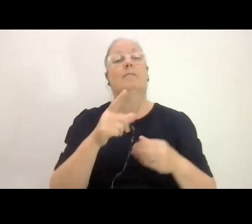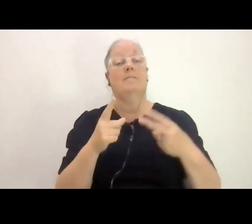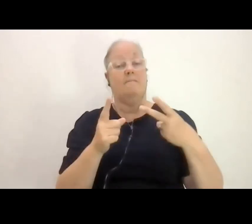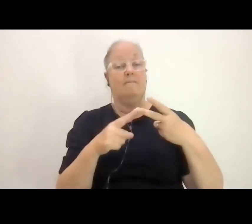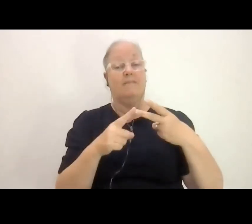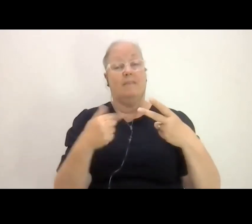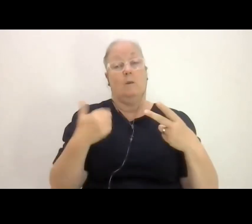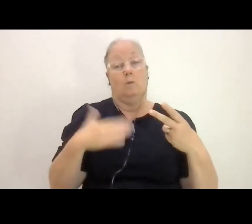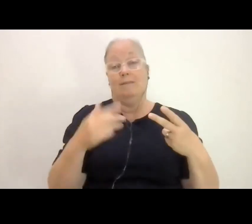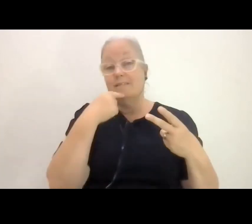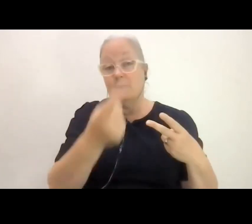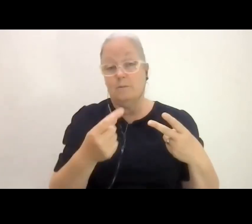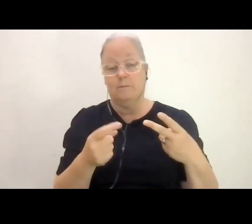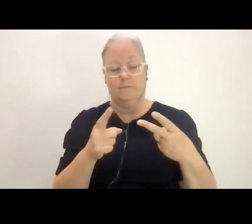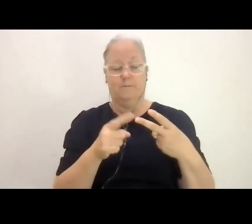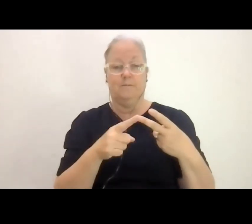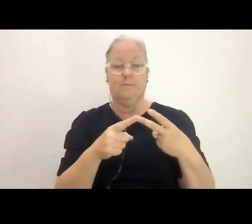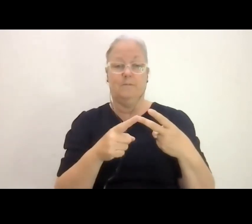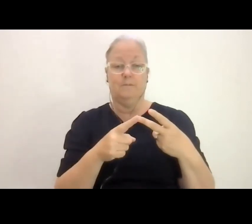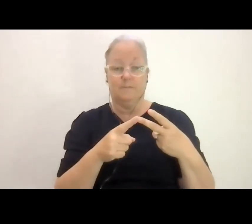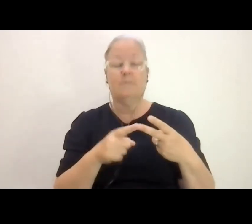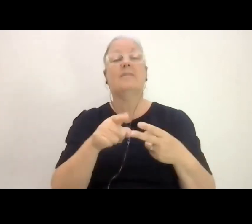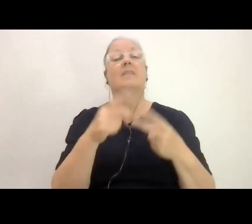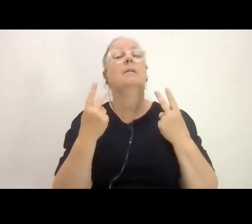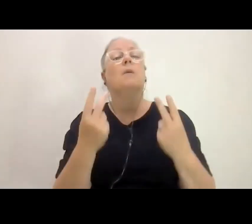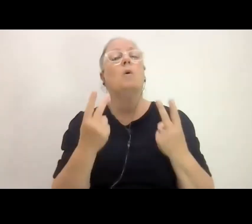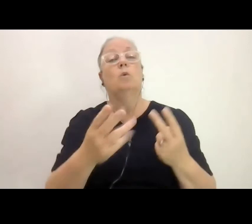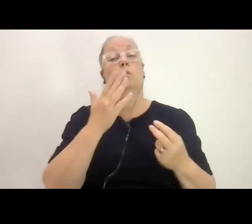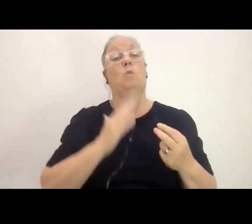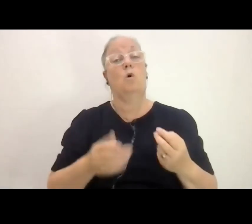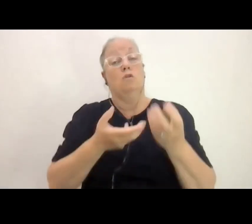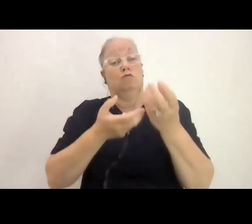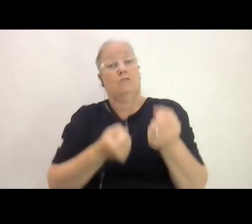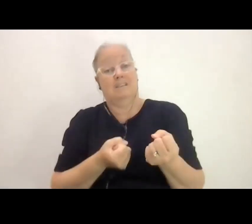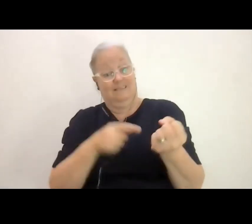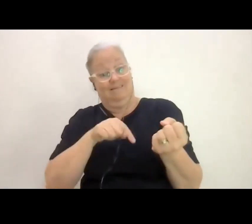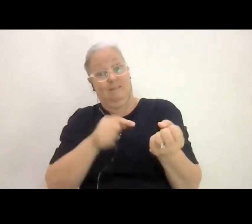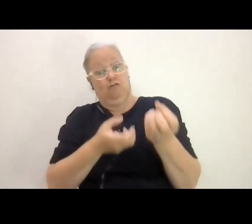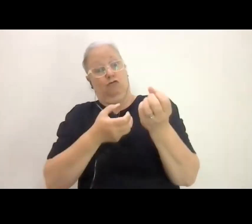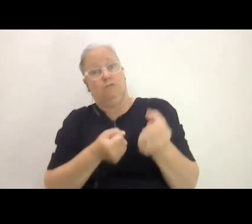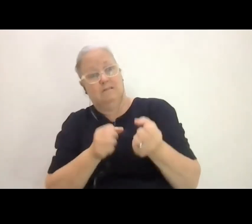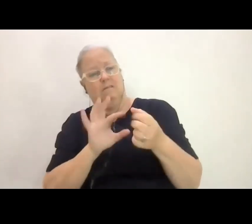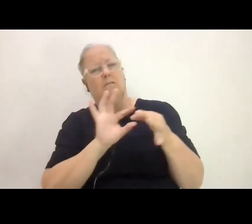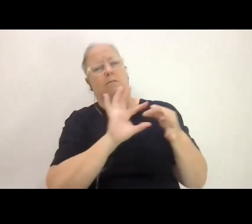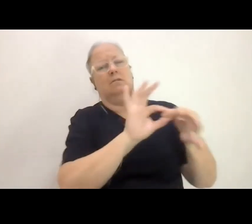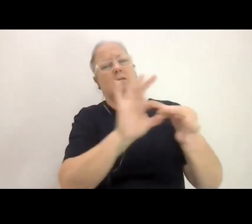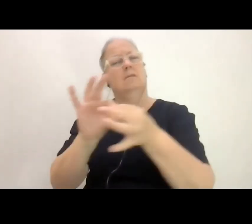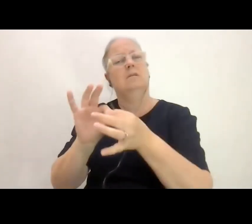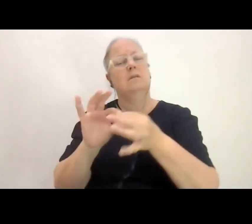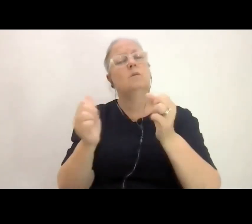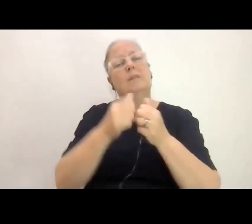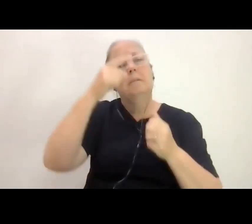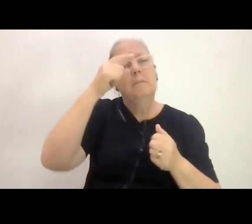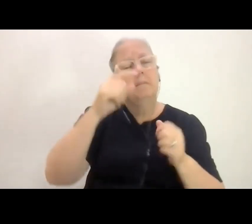come as no surprise that the importance of building trust with people and communities. I think that trust has been mentioned so many